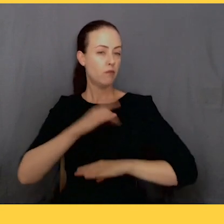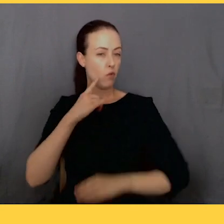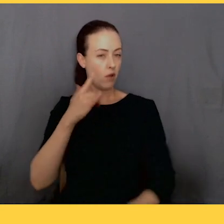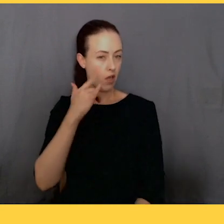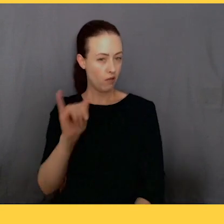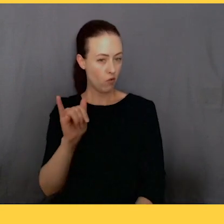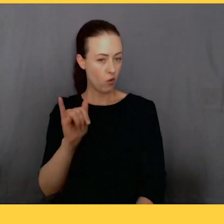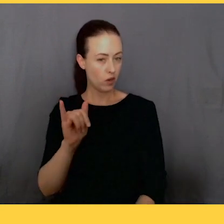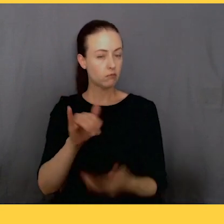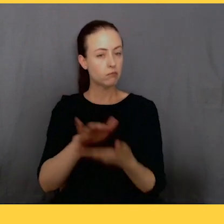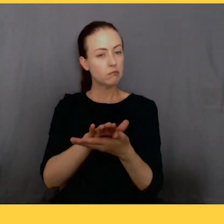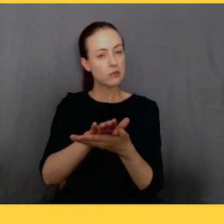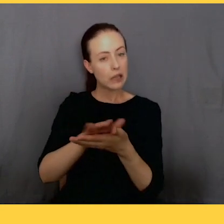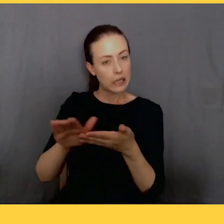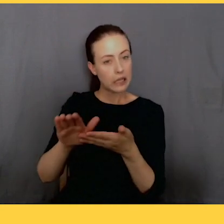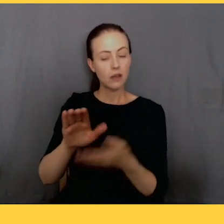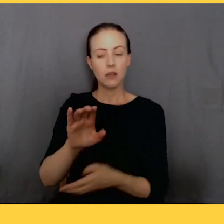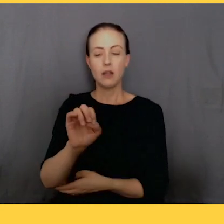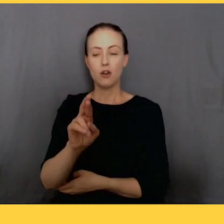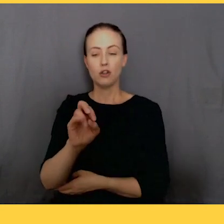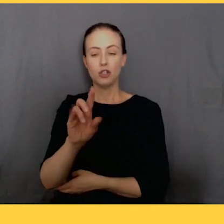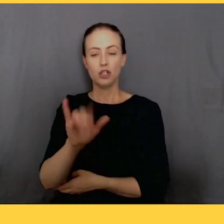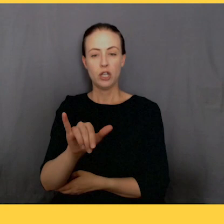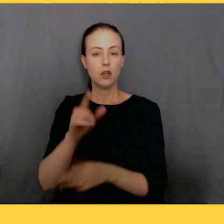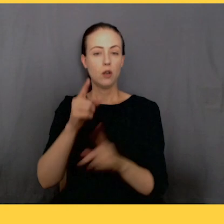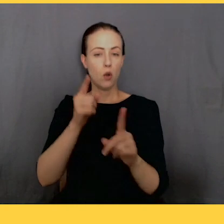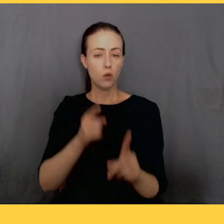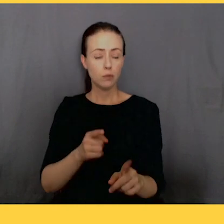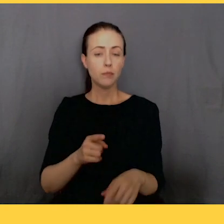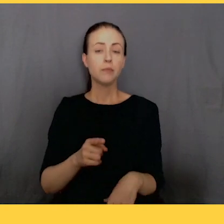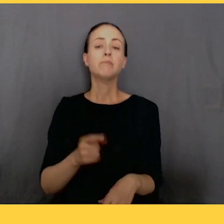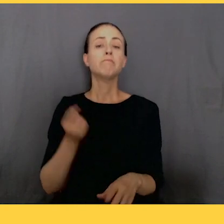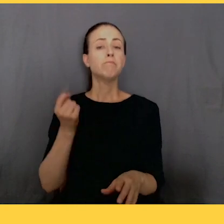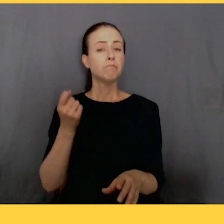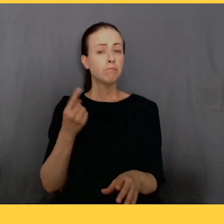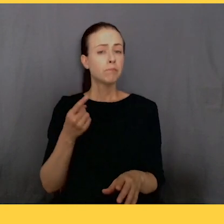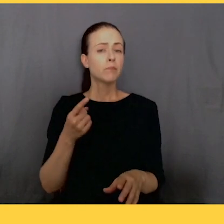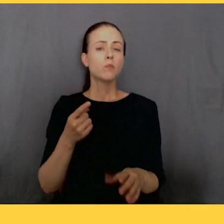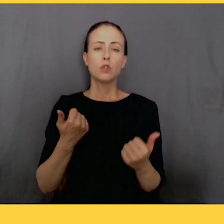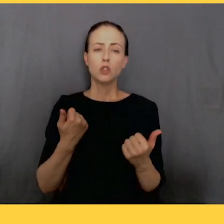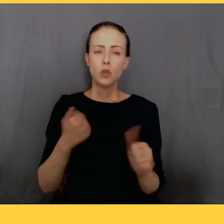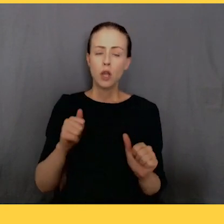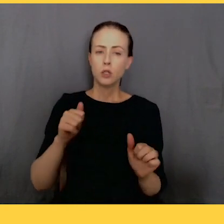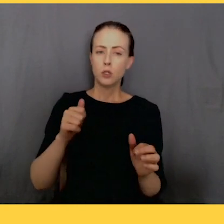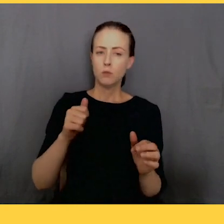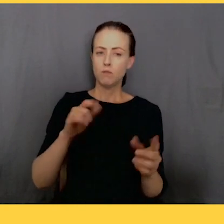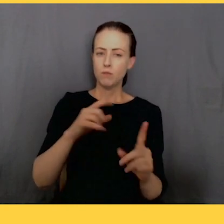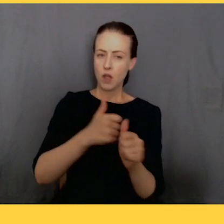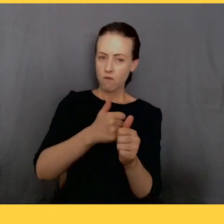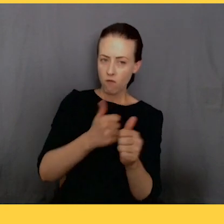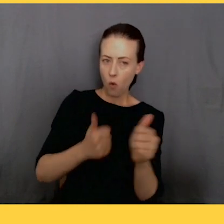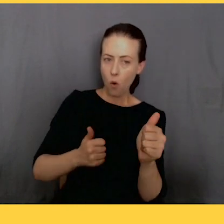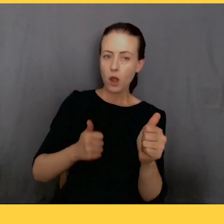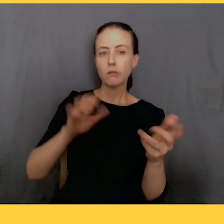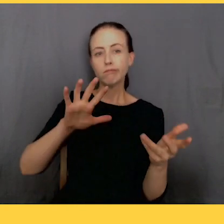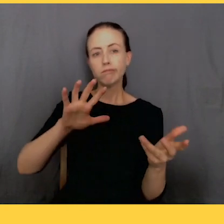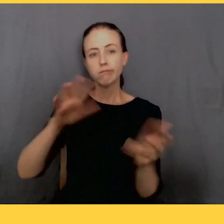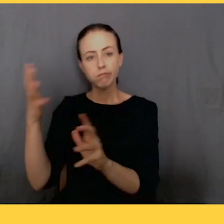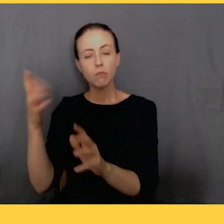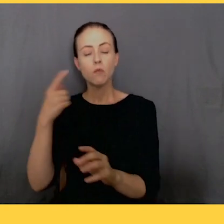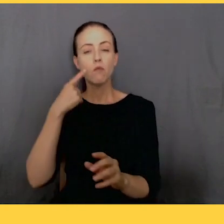we can to minimize outage impacts, especially for vulnerable customers, businesses, and other critical